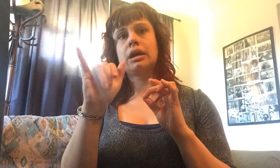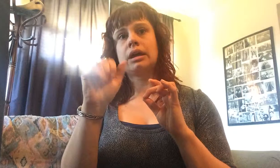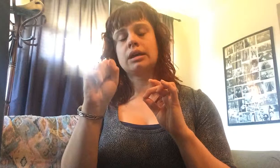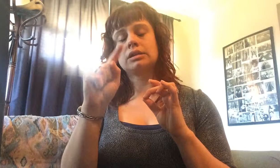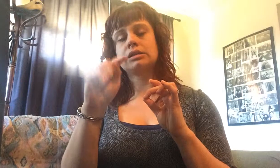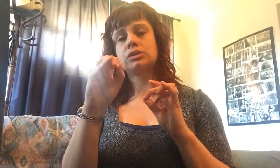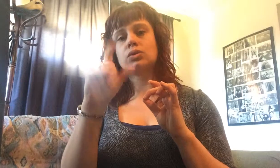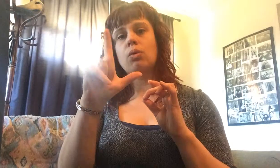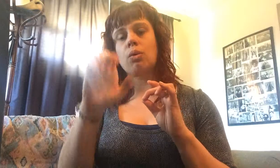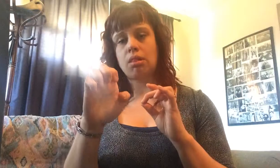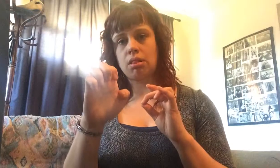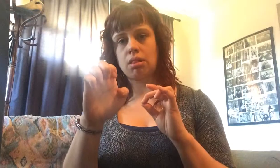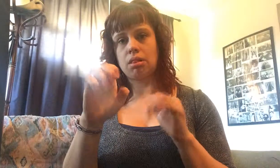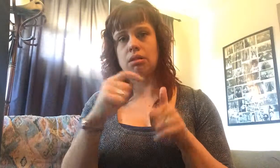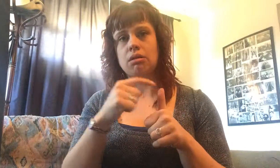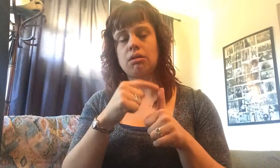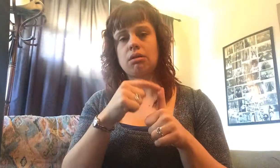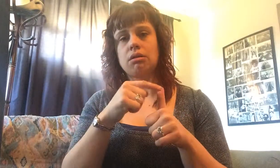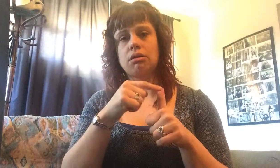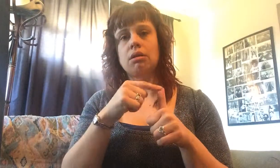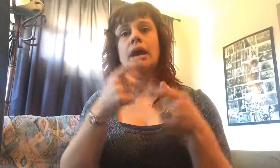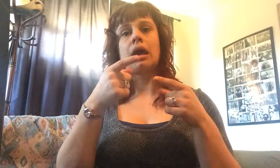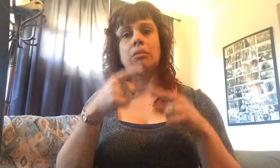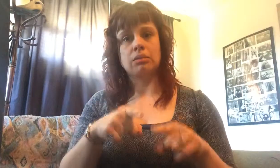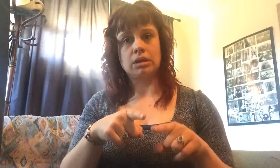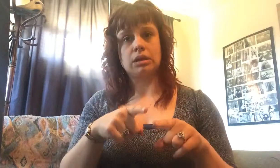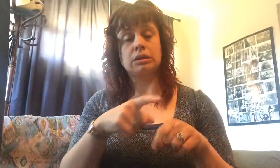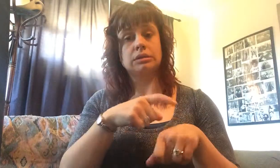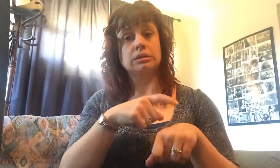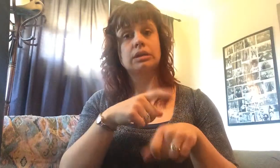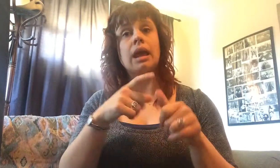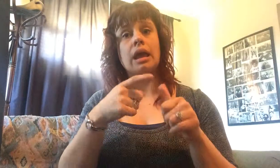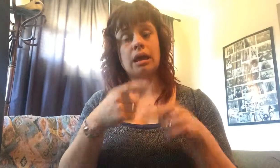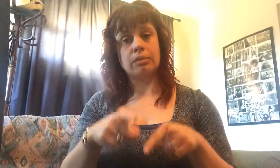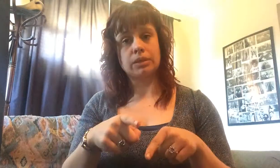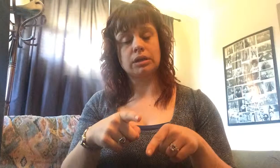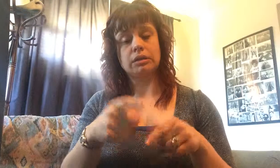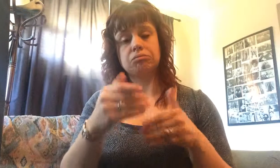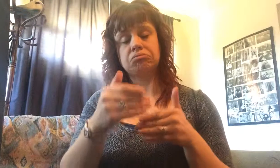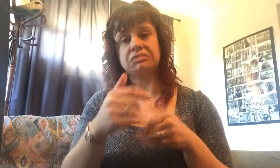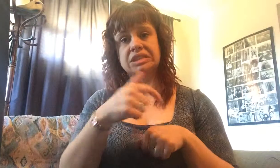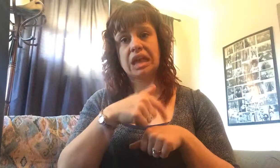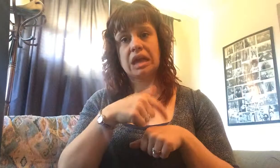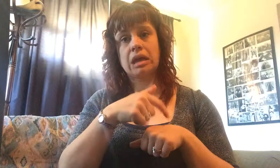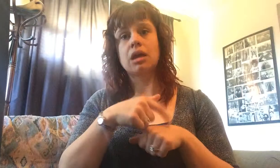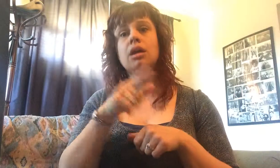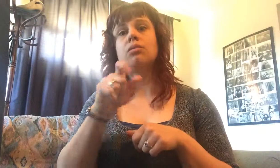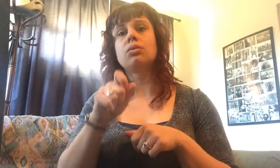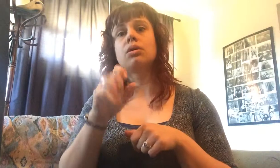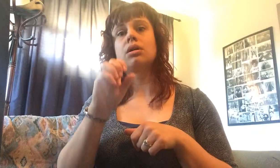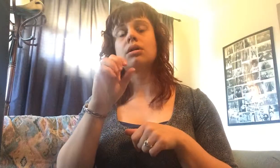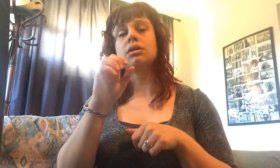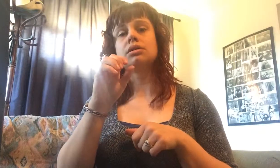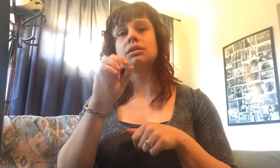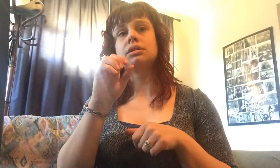remain for 0.4 seconds In the joint diastole, all the four All